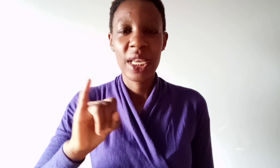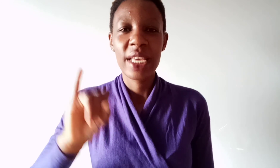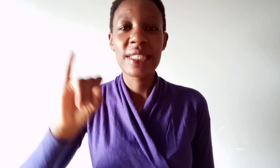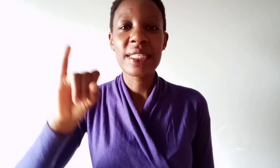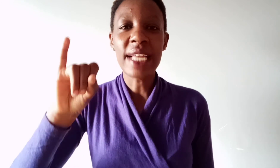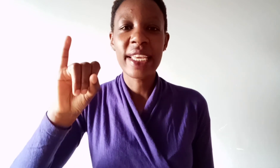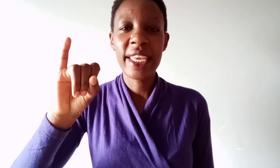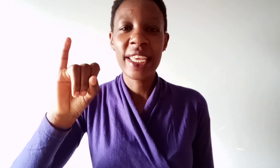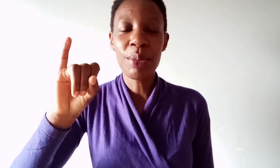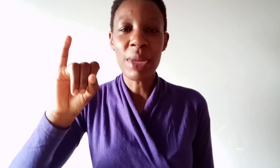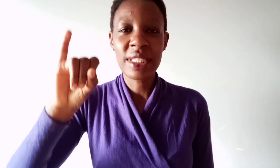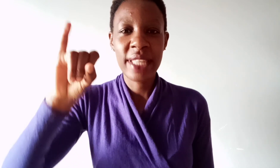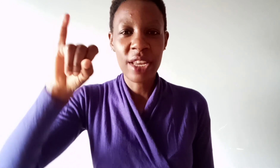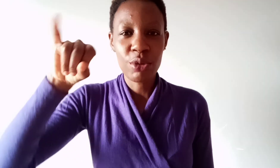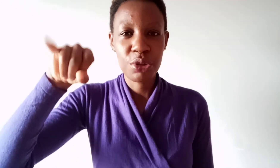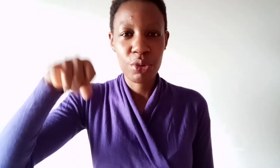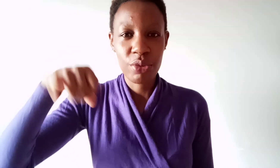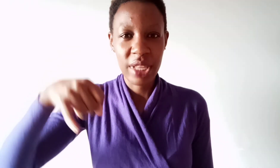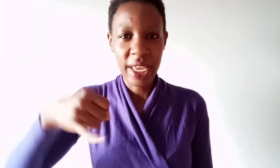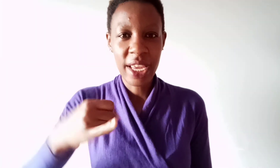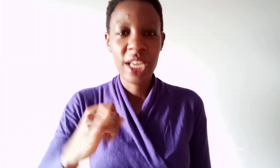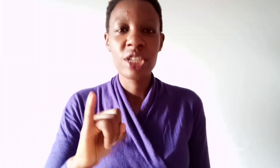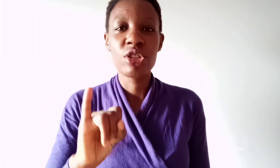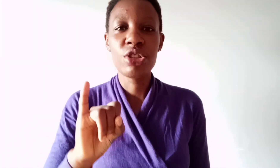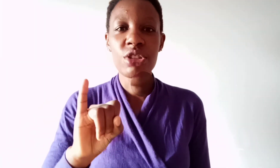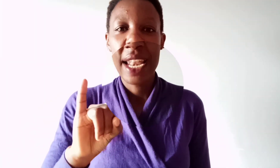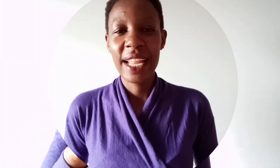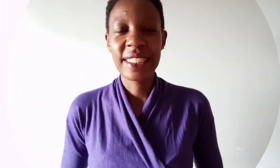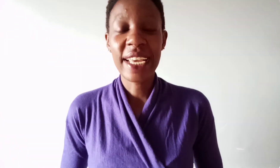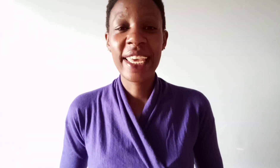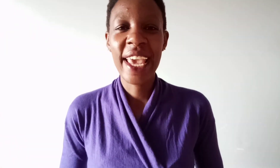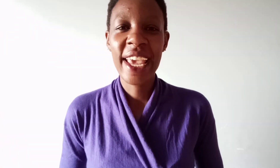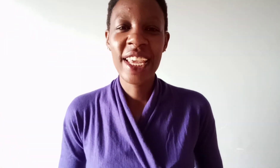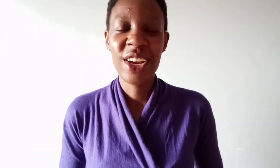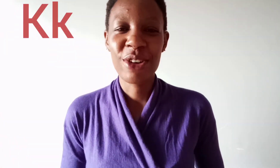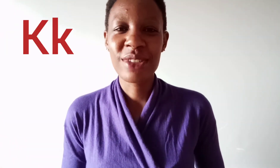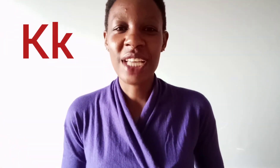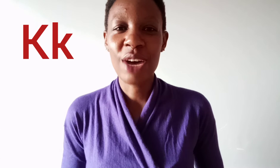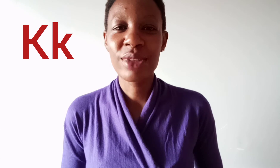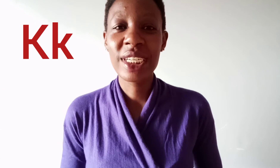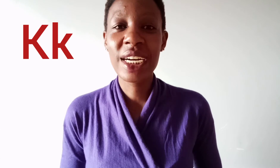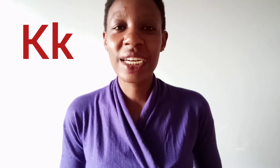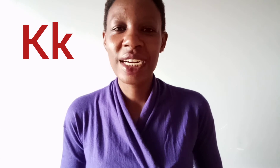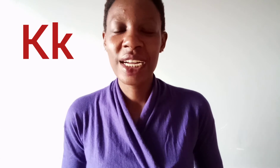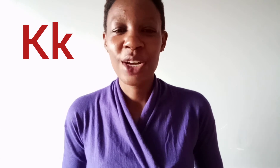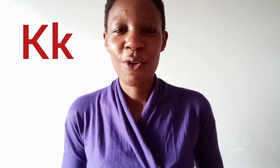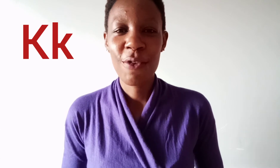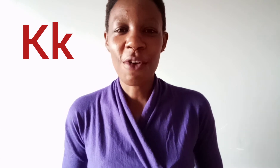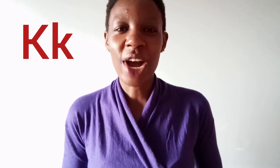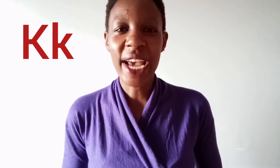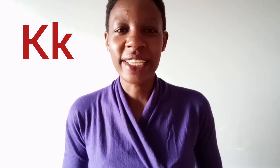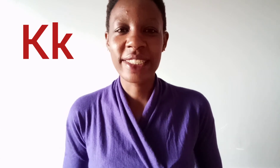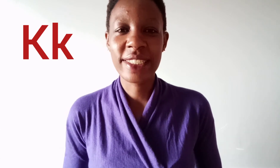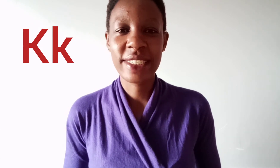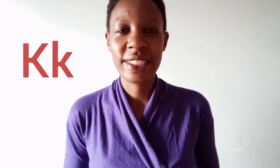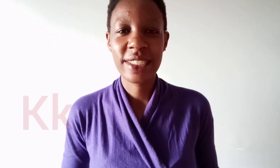It's an E, but then you draw the J. Letter K or sound K for kite.